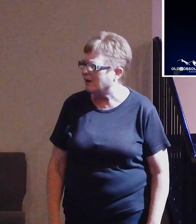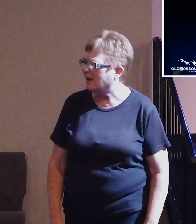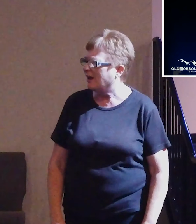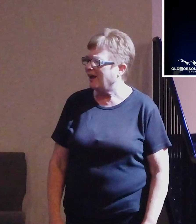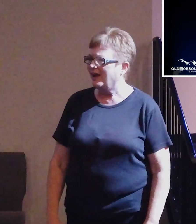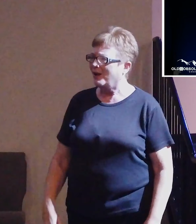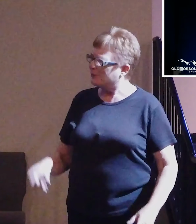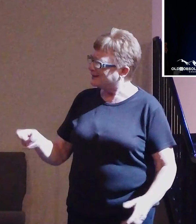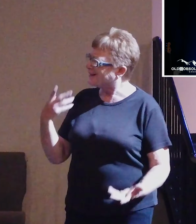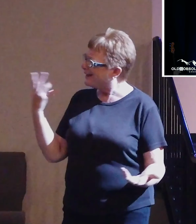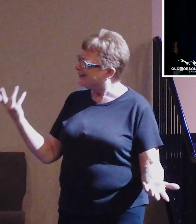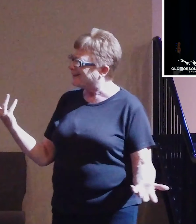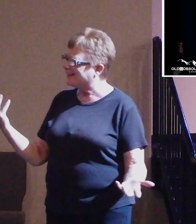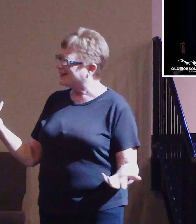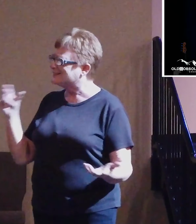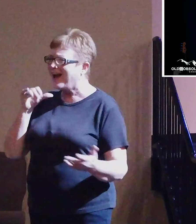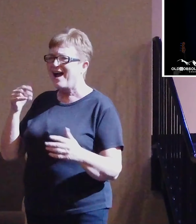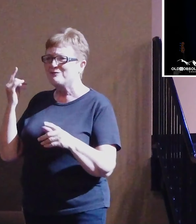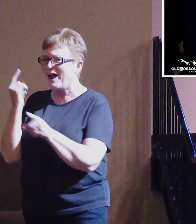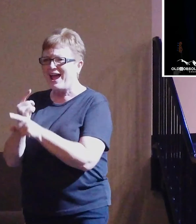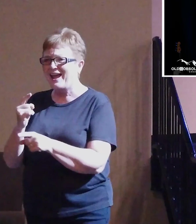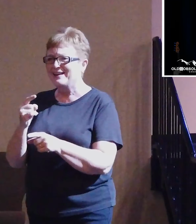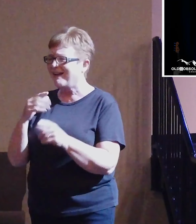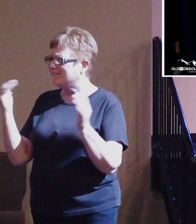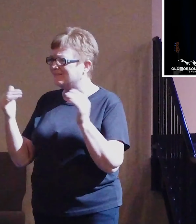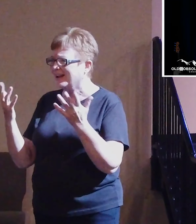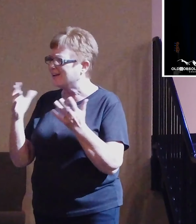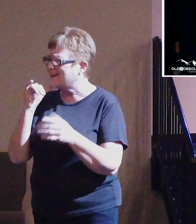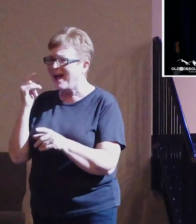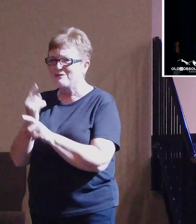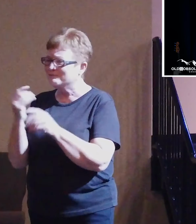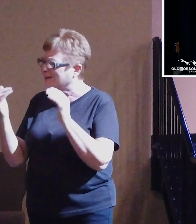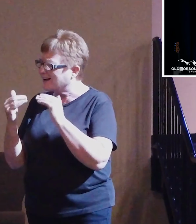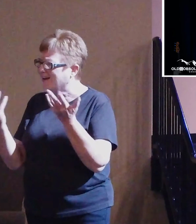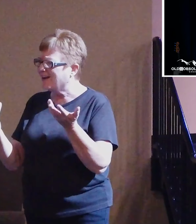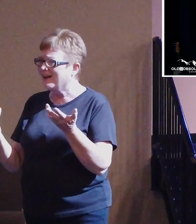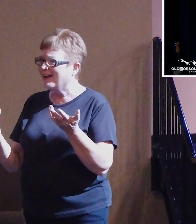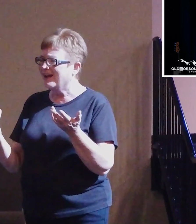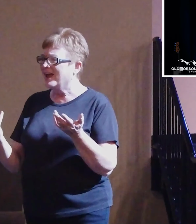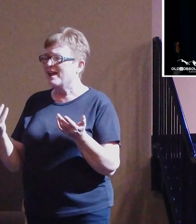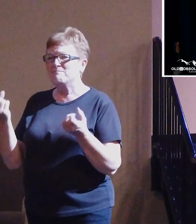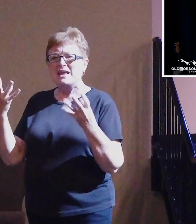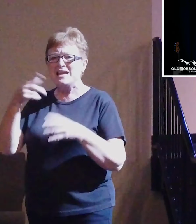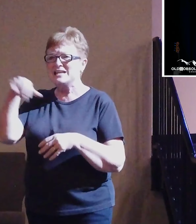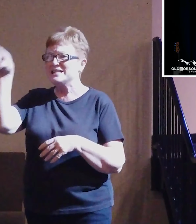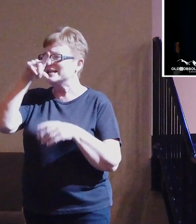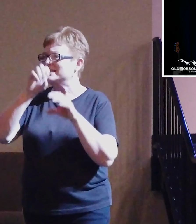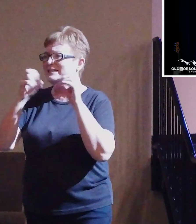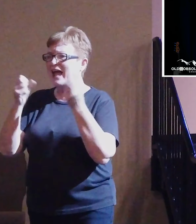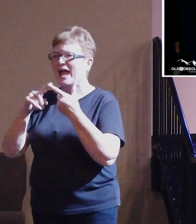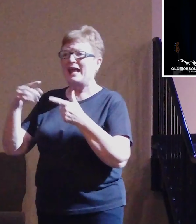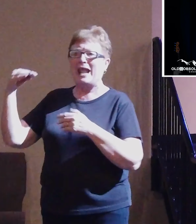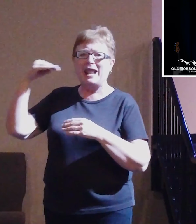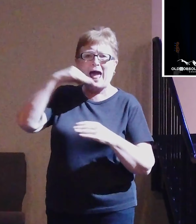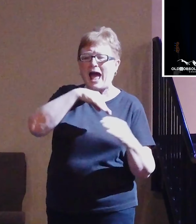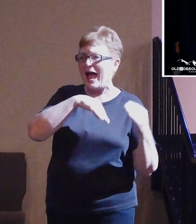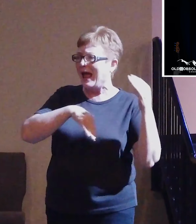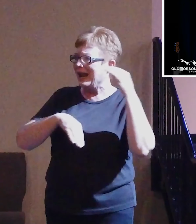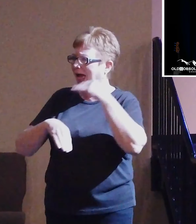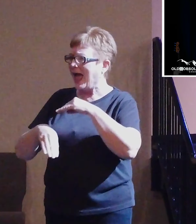So when we allow the highest levels of society to lie, to bear false witness,